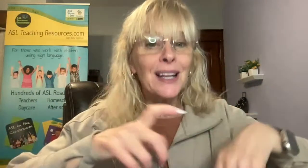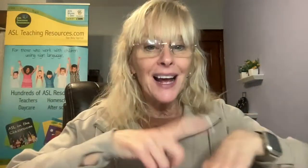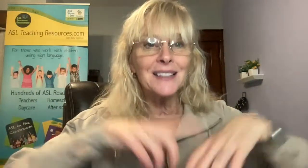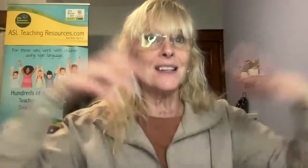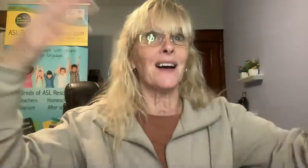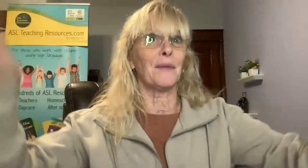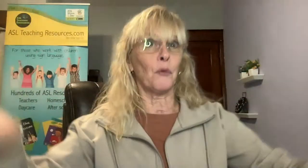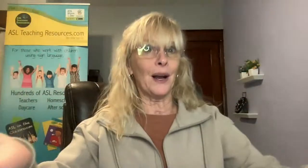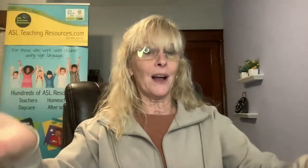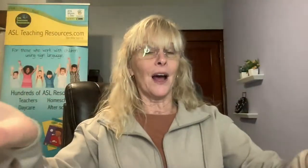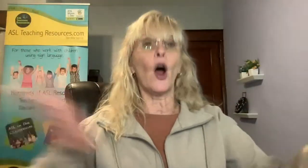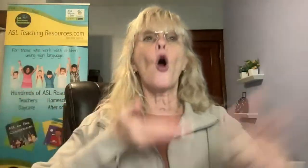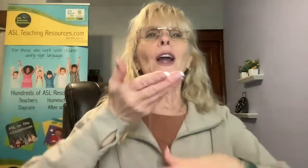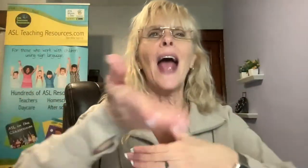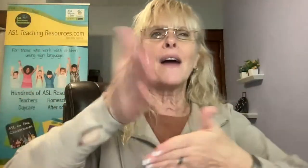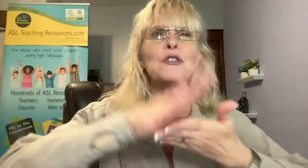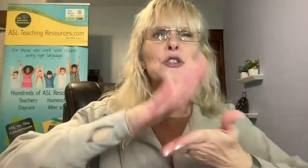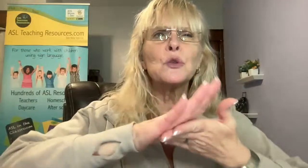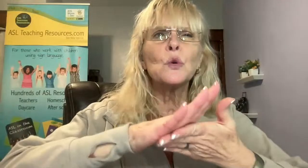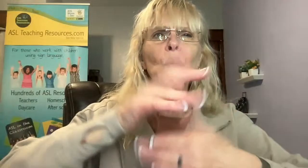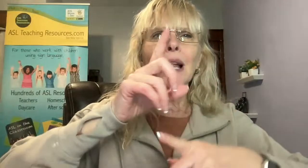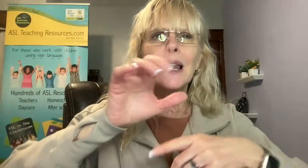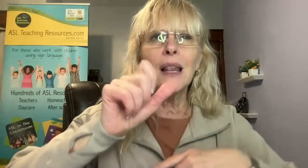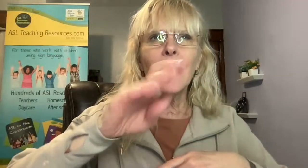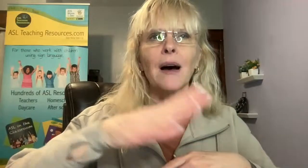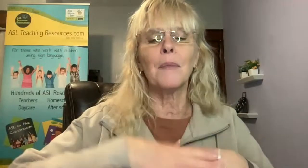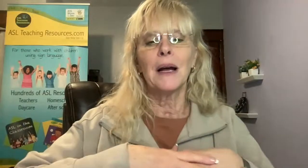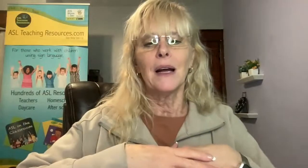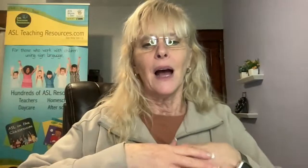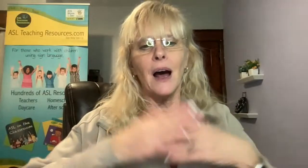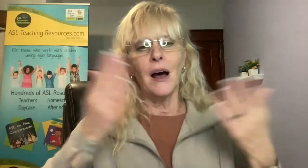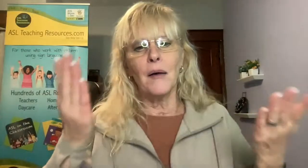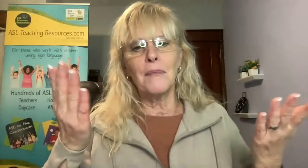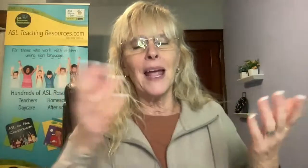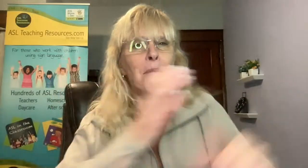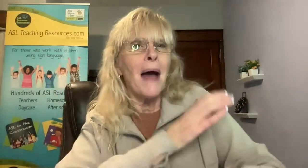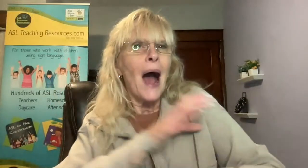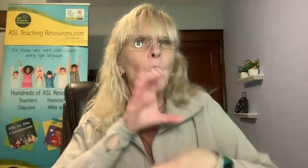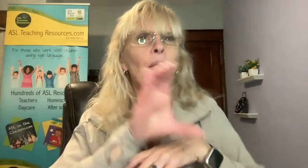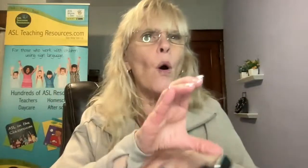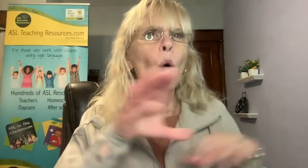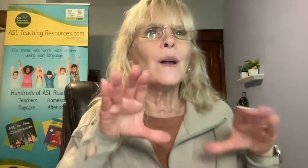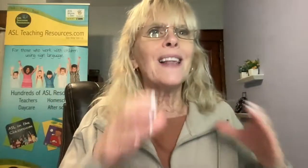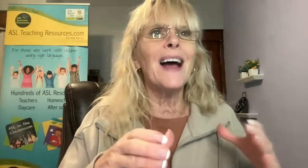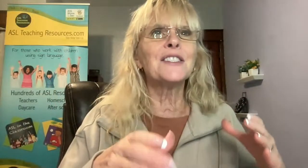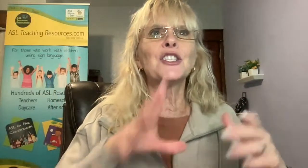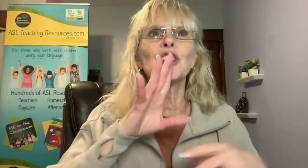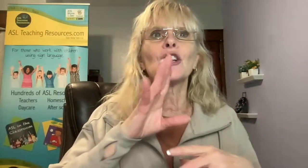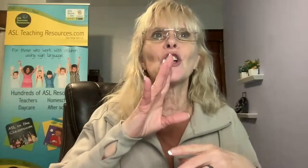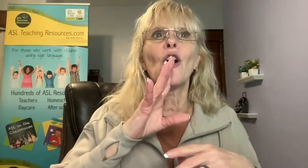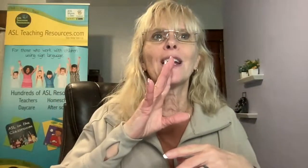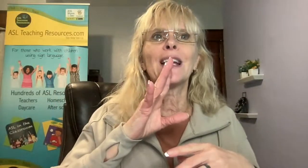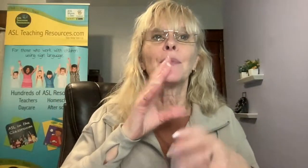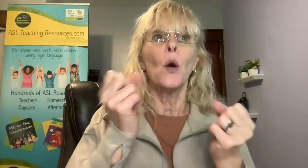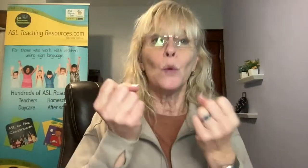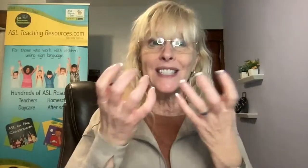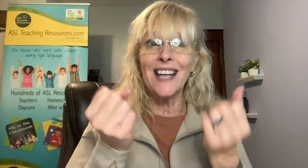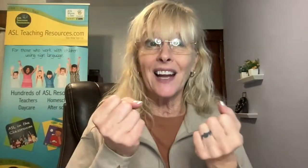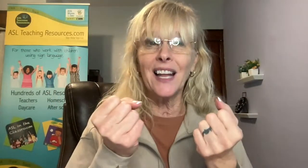class time? Why not? Or an after school club. Empower the whole class to start talking with sign